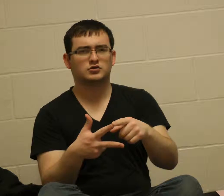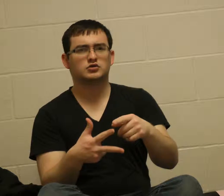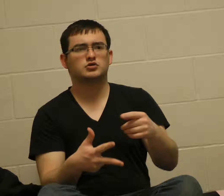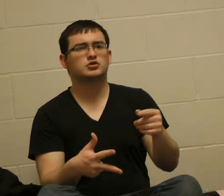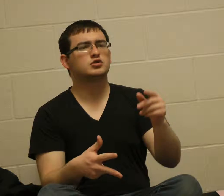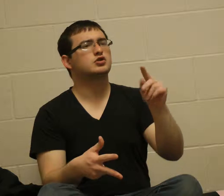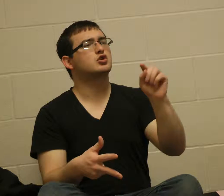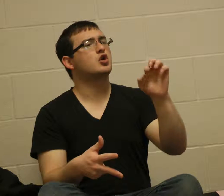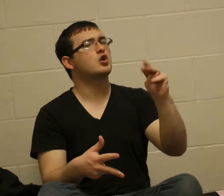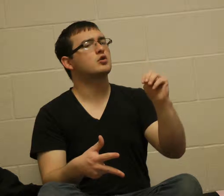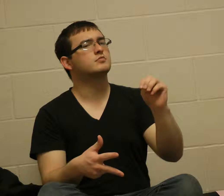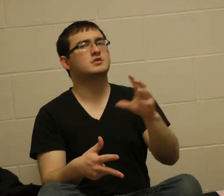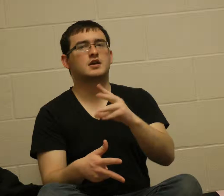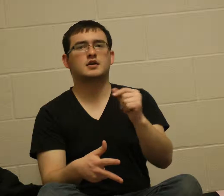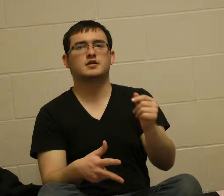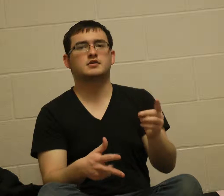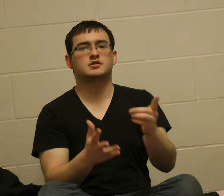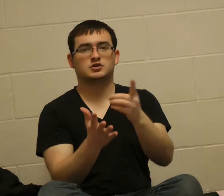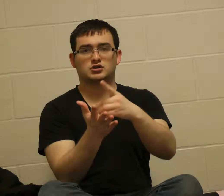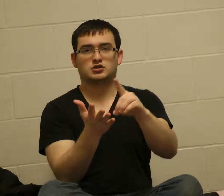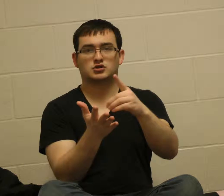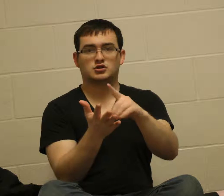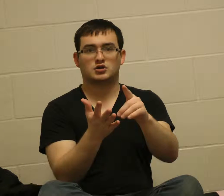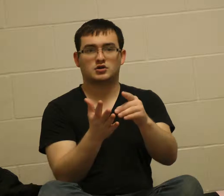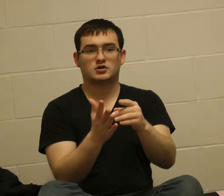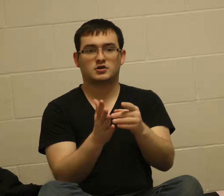some diagram basics. Now, we're not going to get into